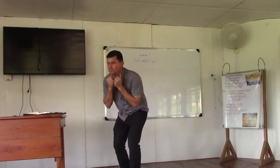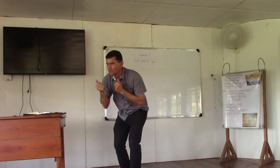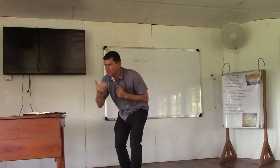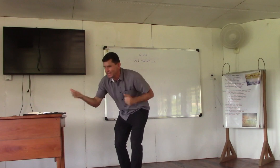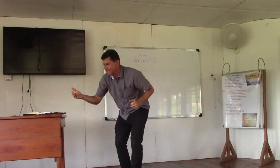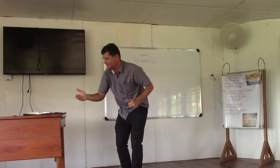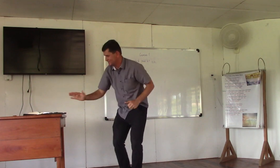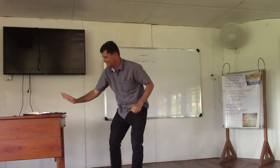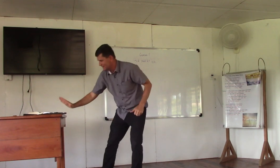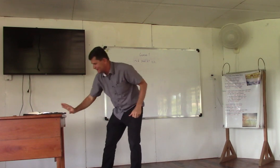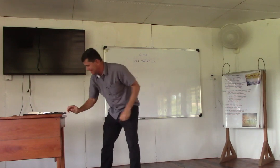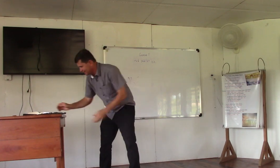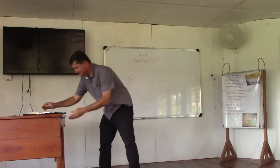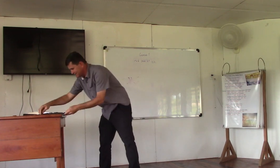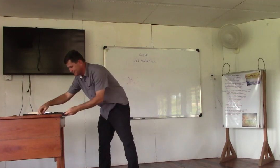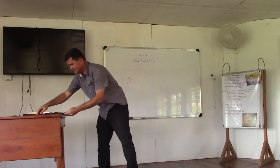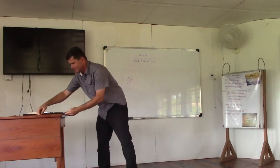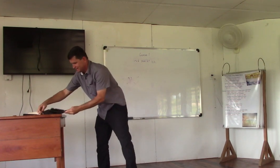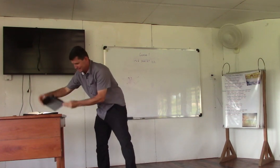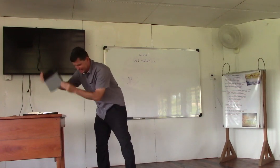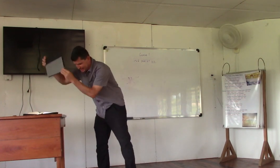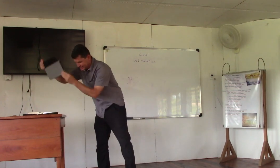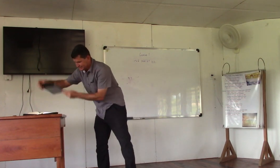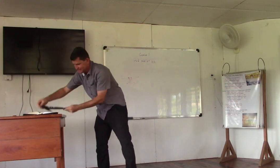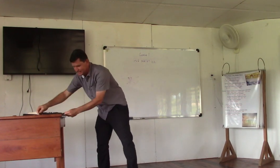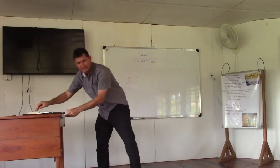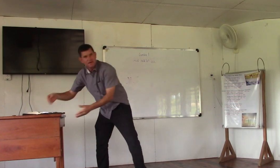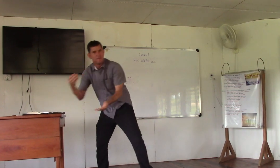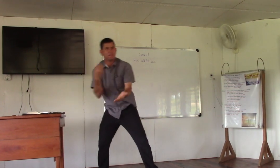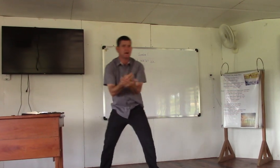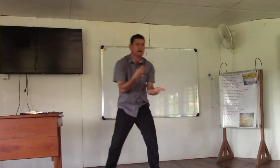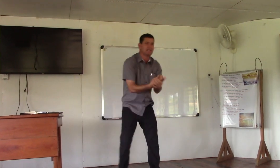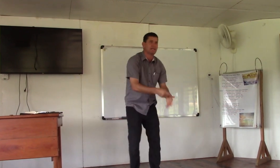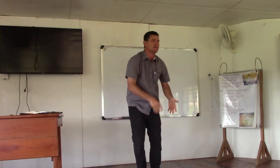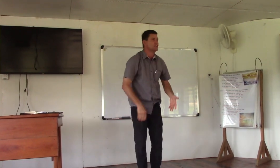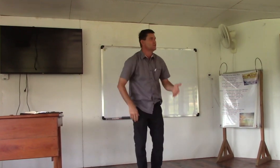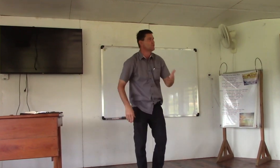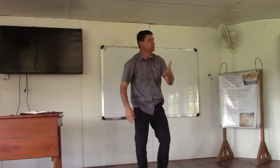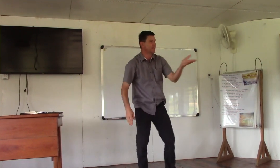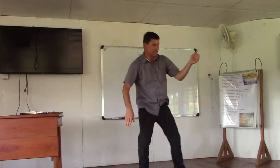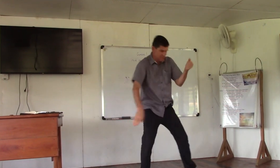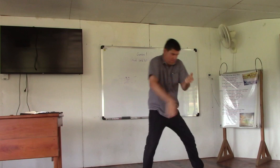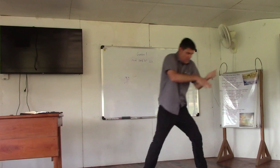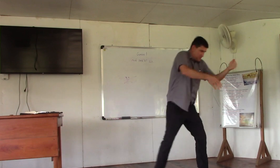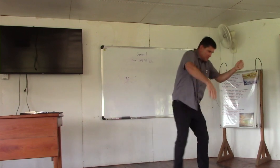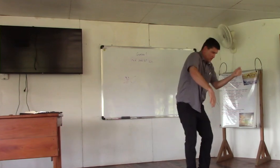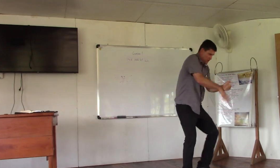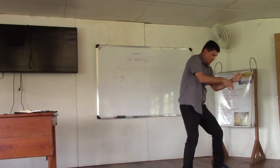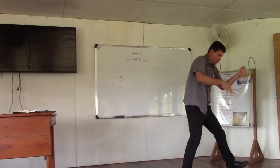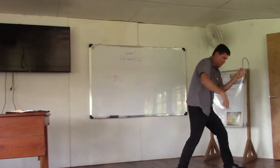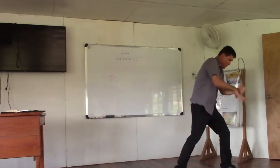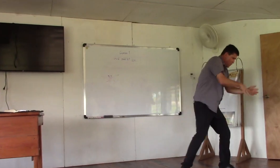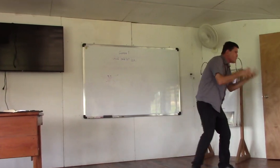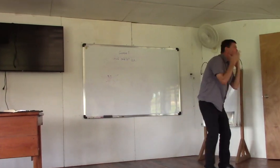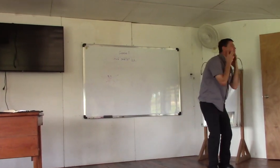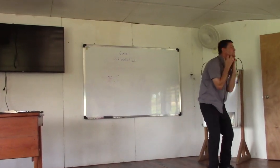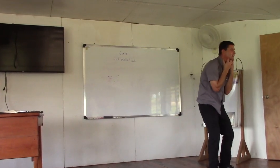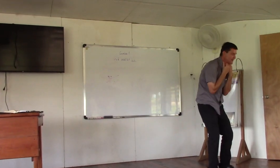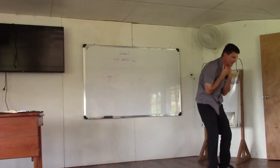cherishable things like this, money, things, football, we cherish